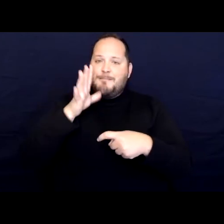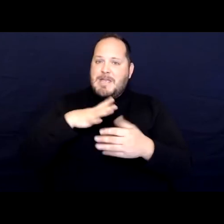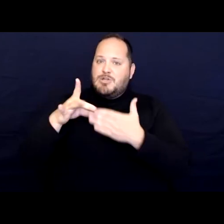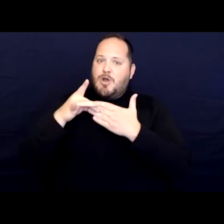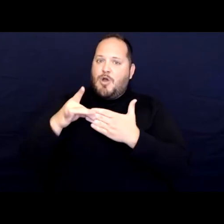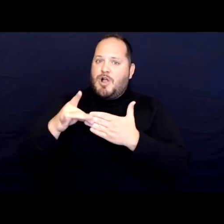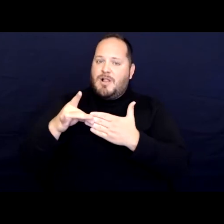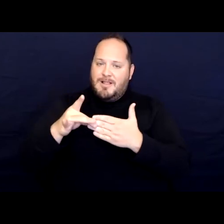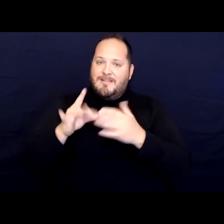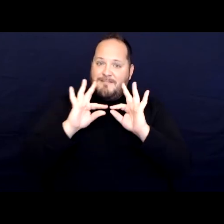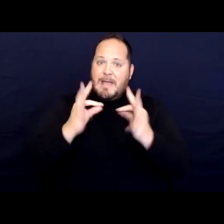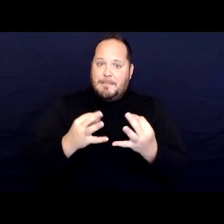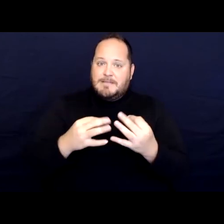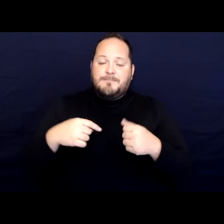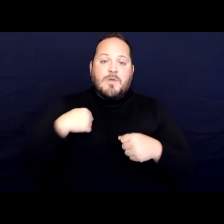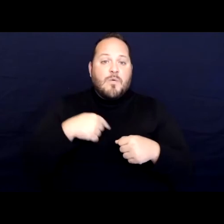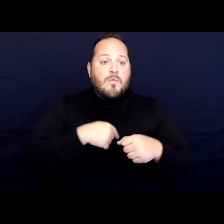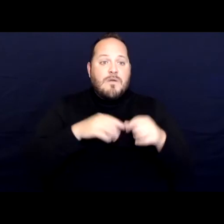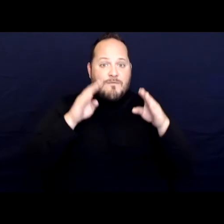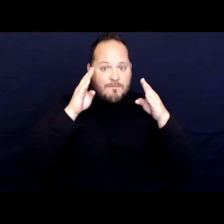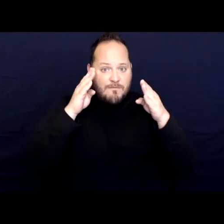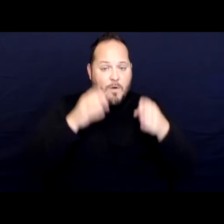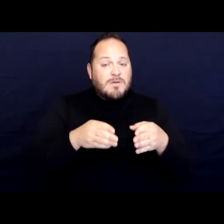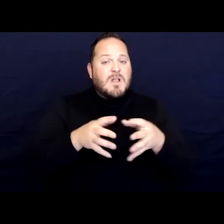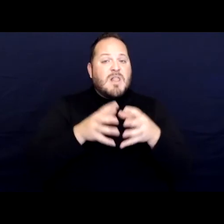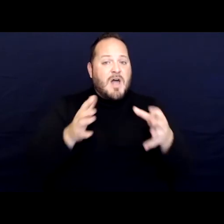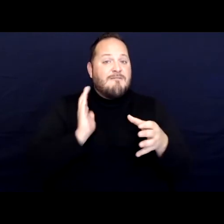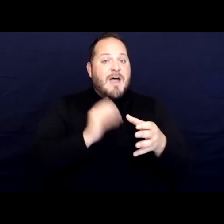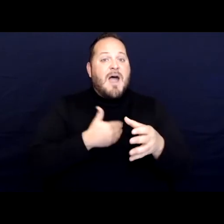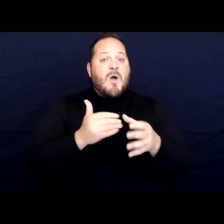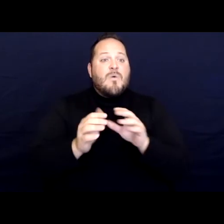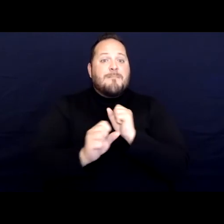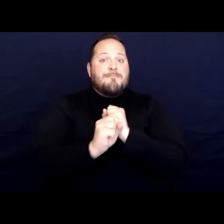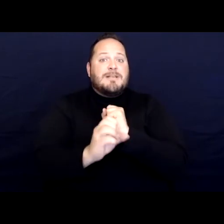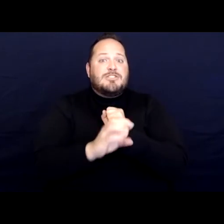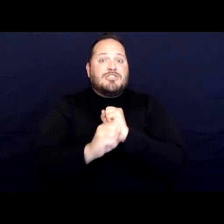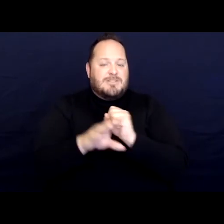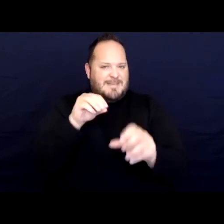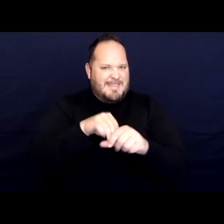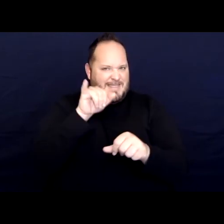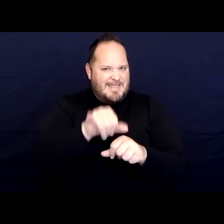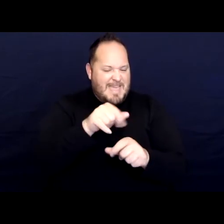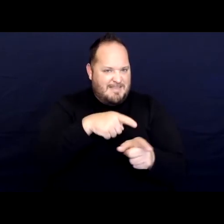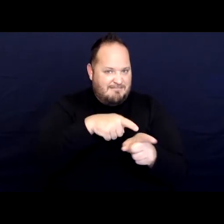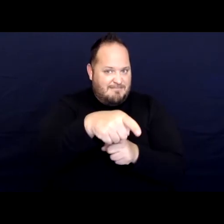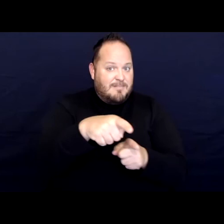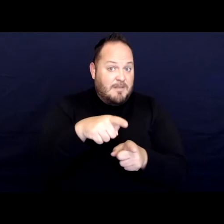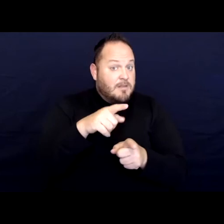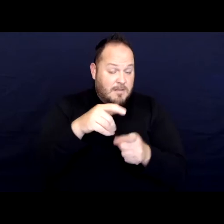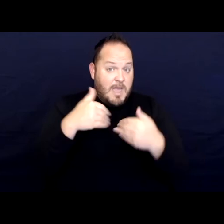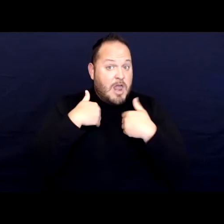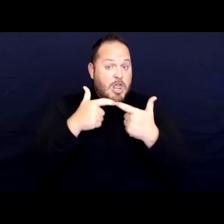So we focused a lot of messaging in that area, and that had like this huge impact, because